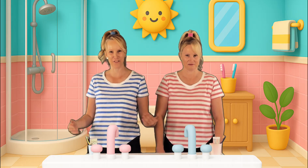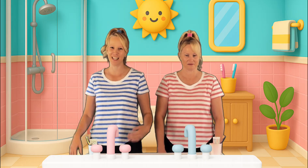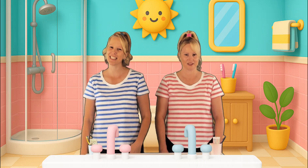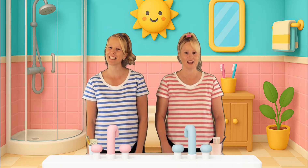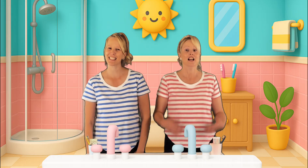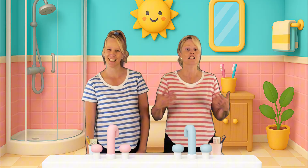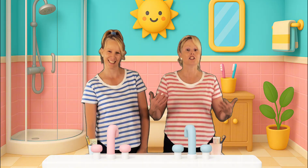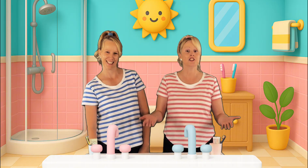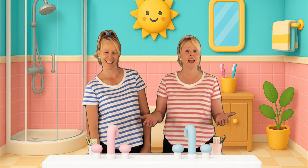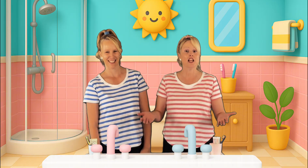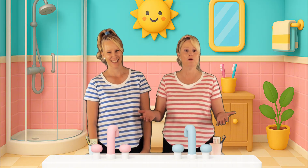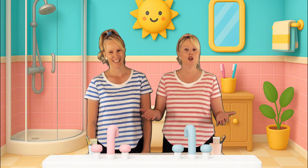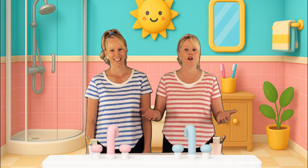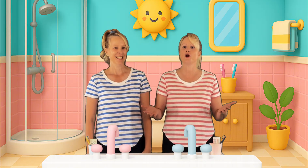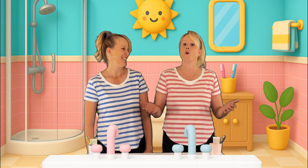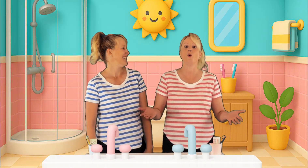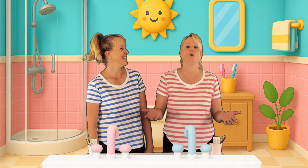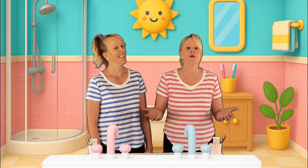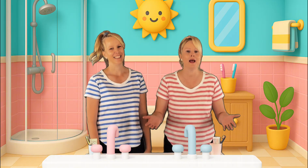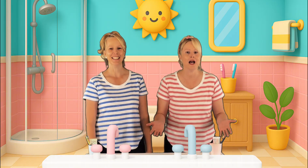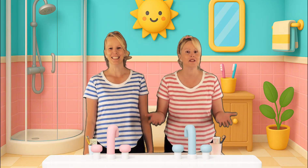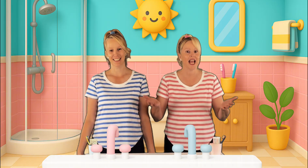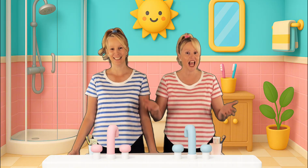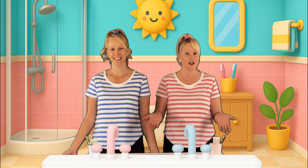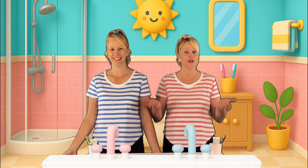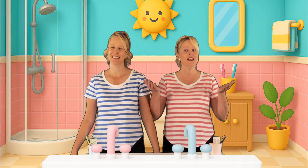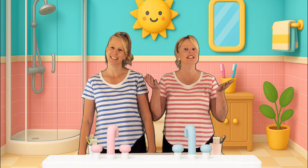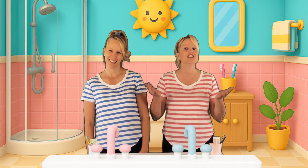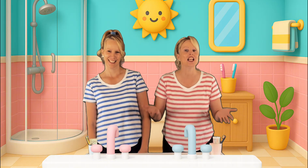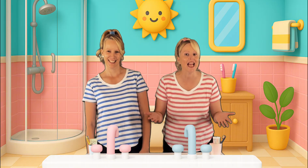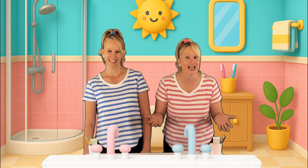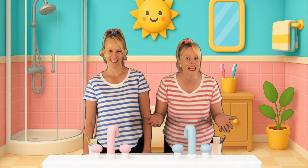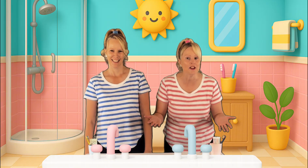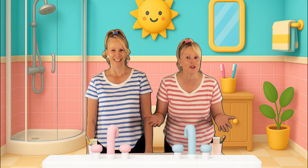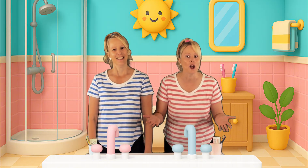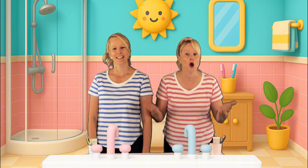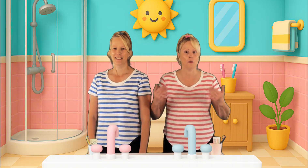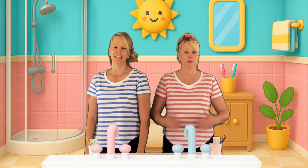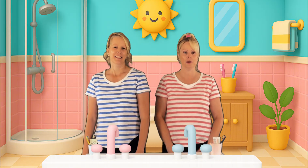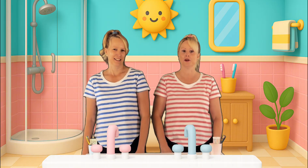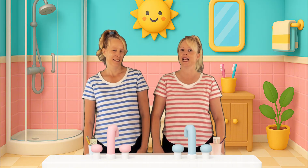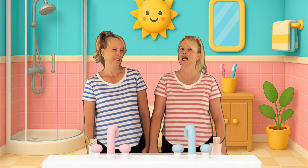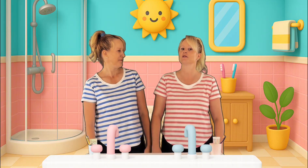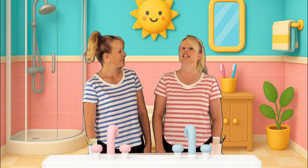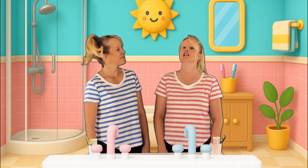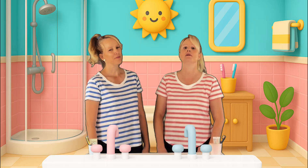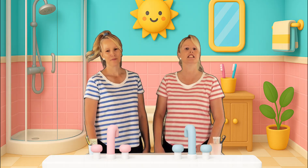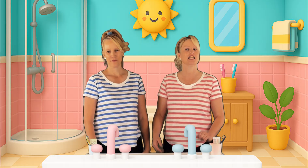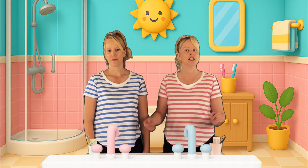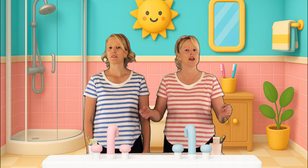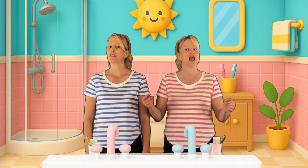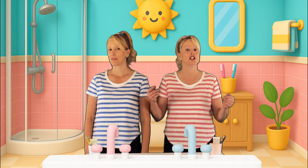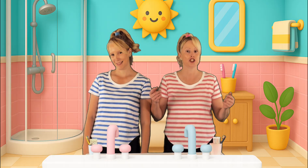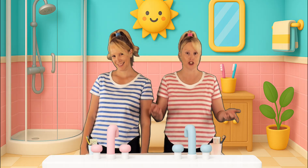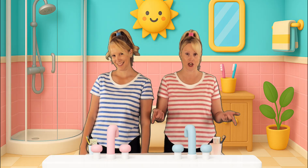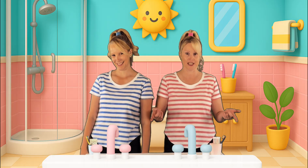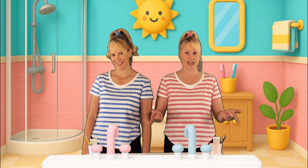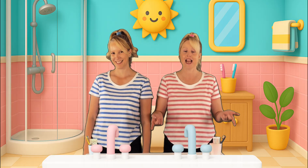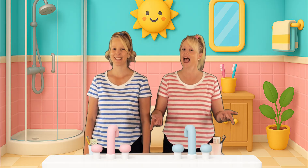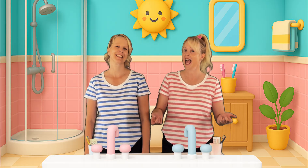friends. Today we're learning all about healthy teeth. We will look at how to keep our teeth shiny